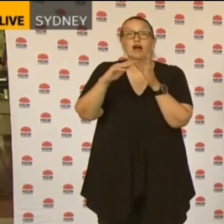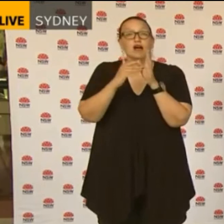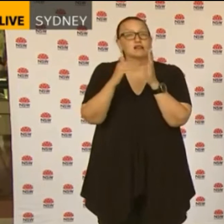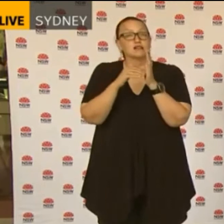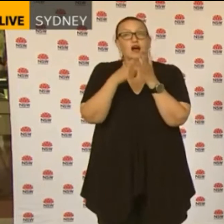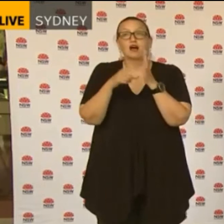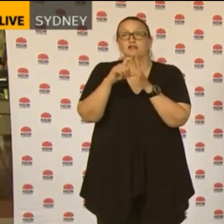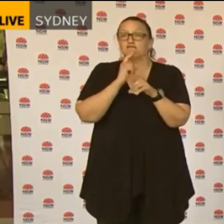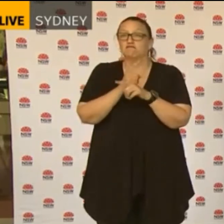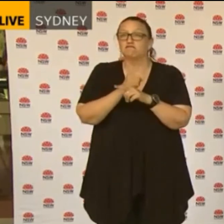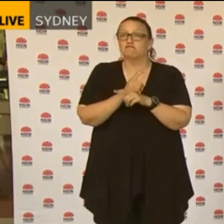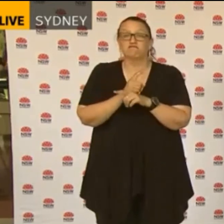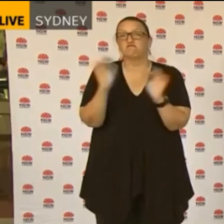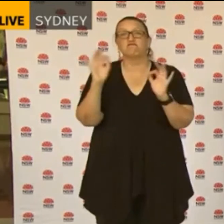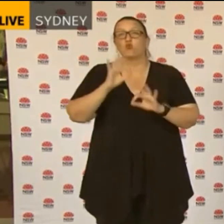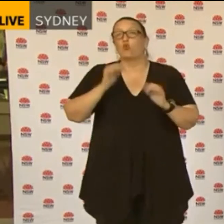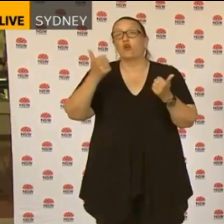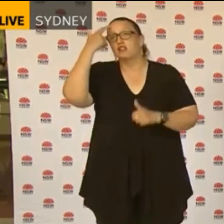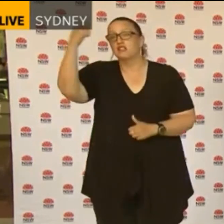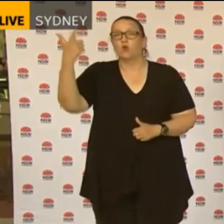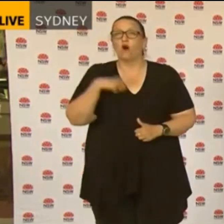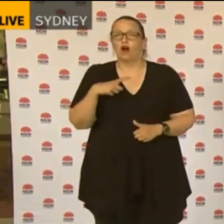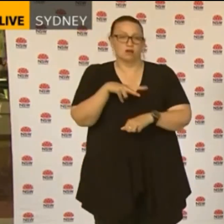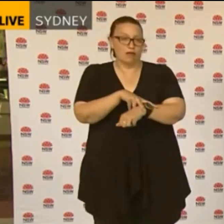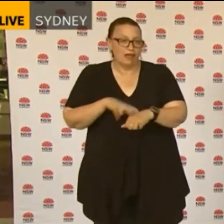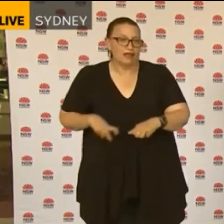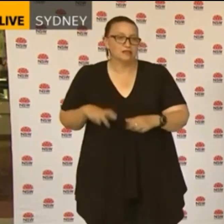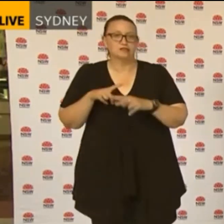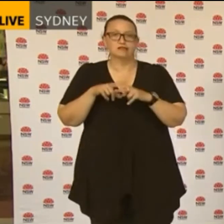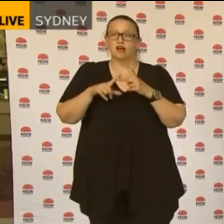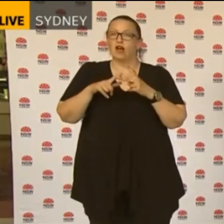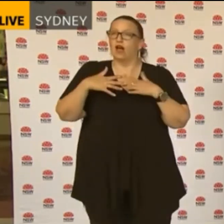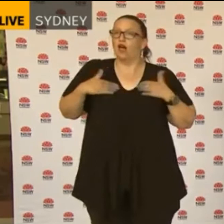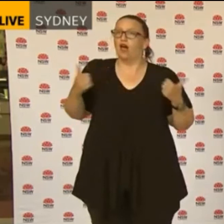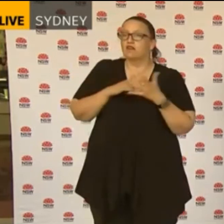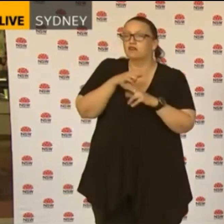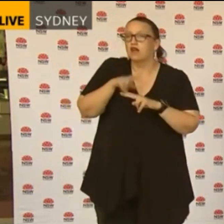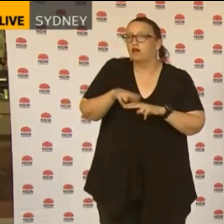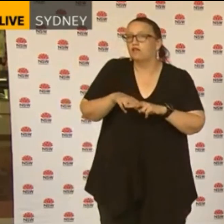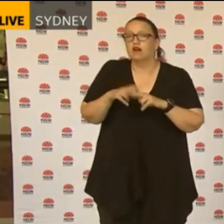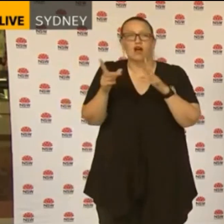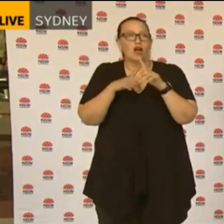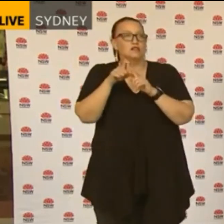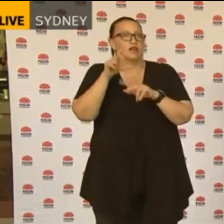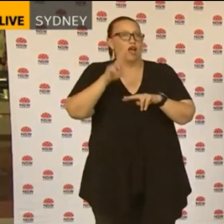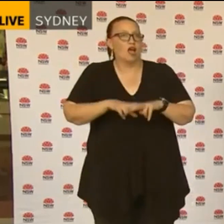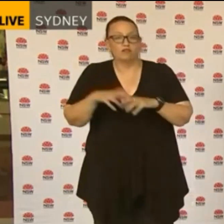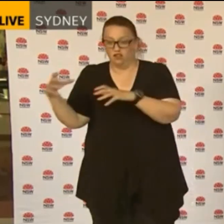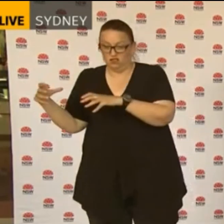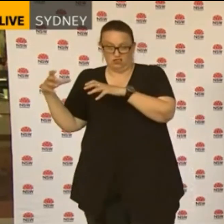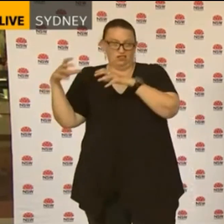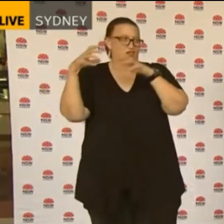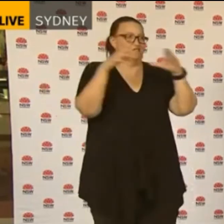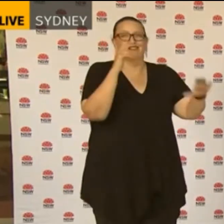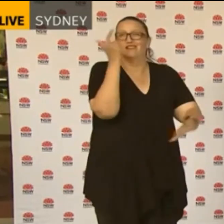police, health staff, federal authorities, ADF to all participate in the quarantine system, and all you'd be doing is simply moving those